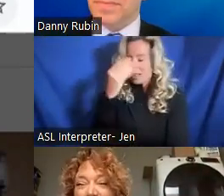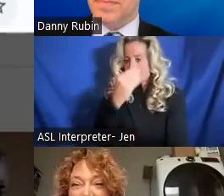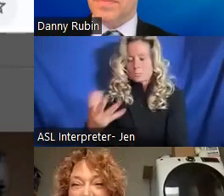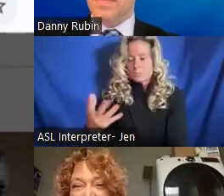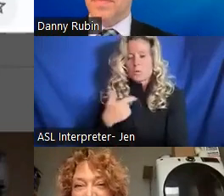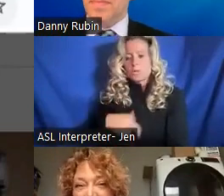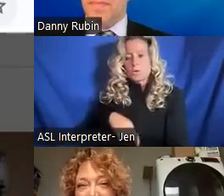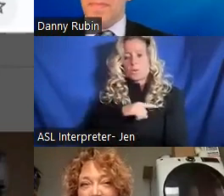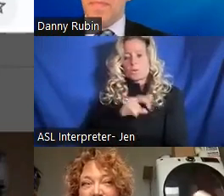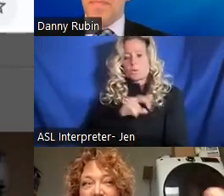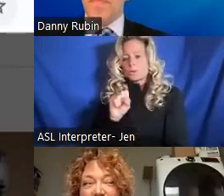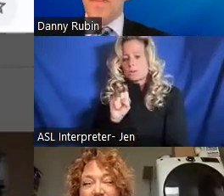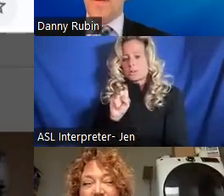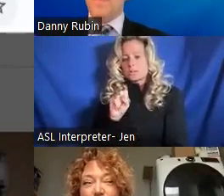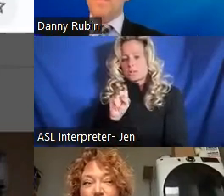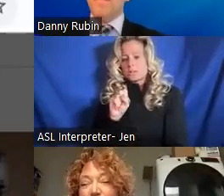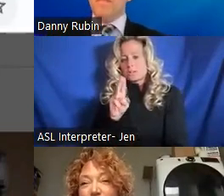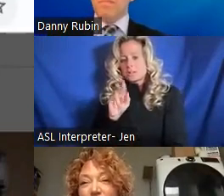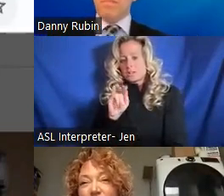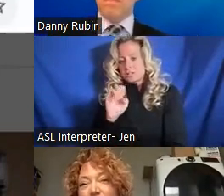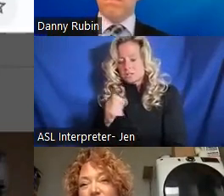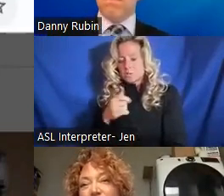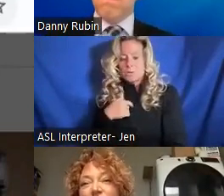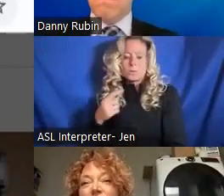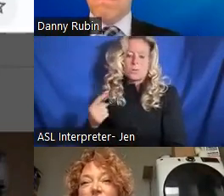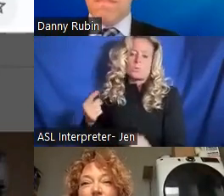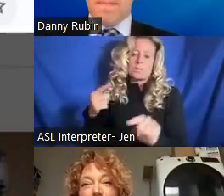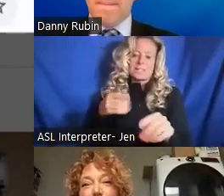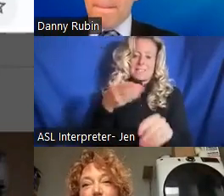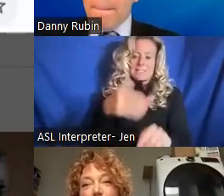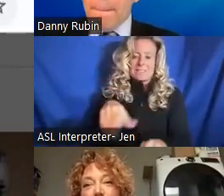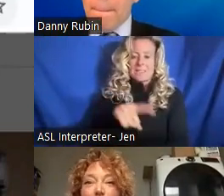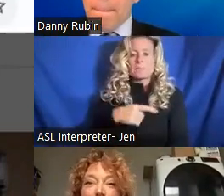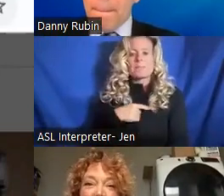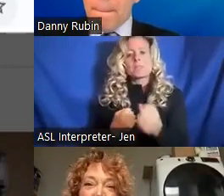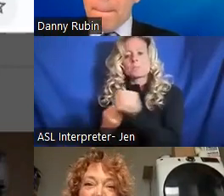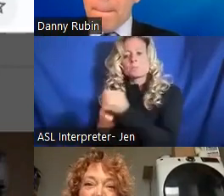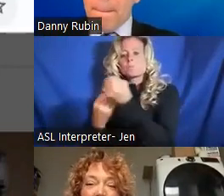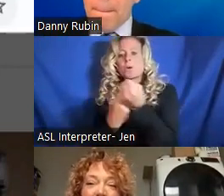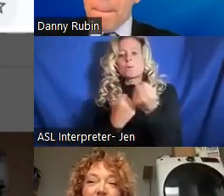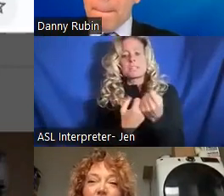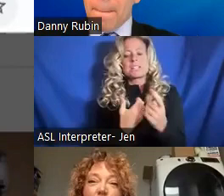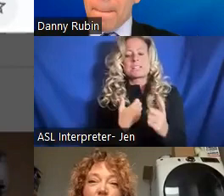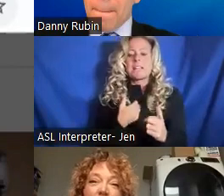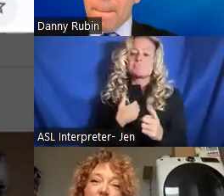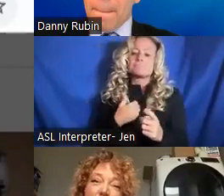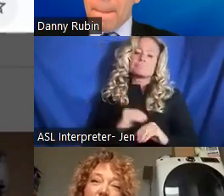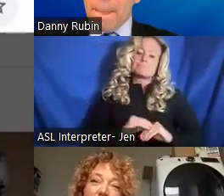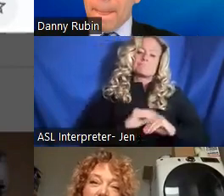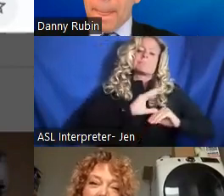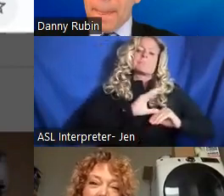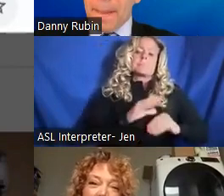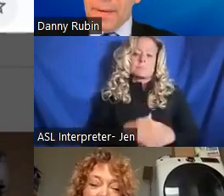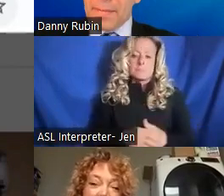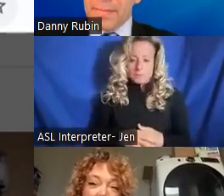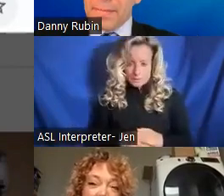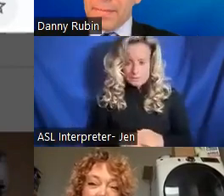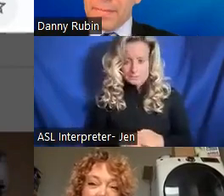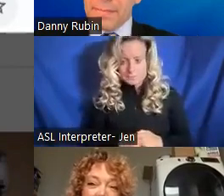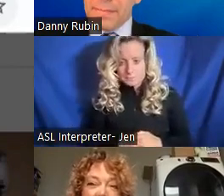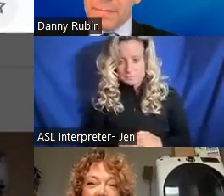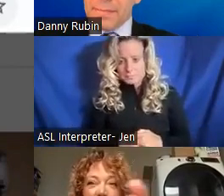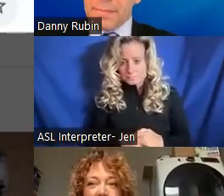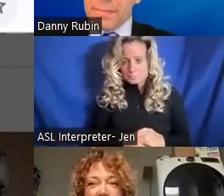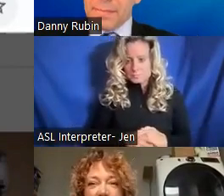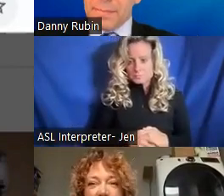in a suite, and we just were going to them, and they did a lot of promoting and building us up. And we got a really great start just